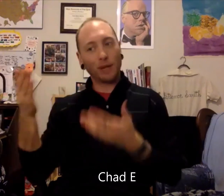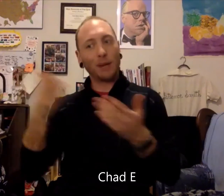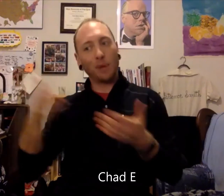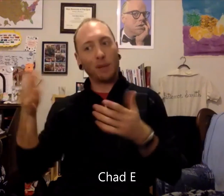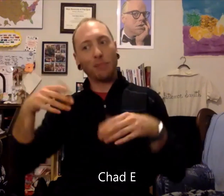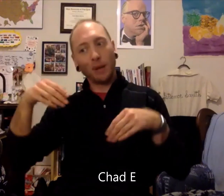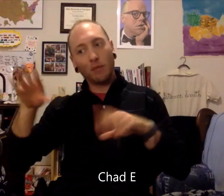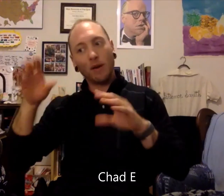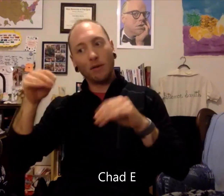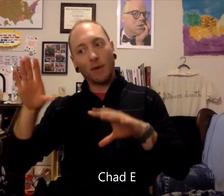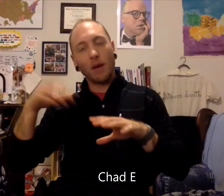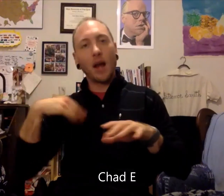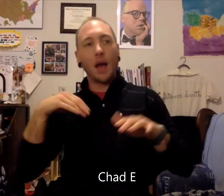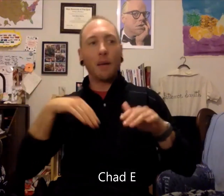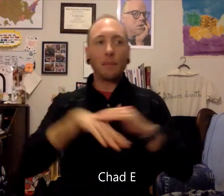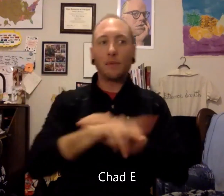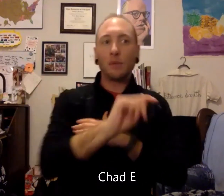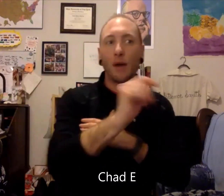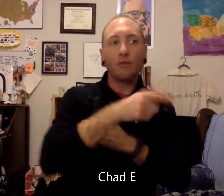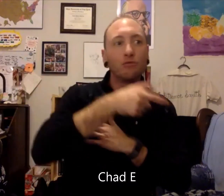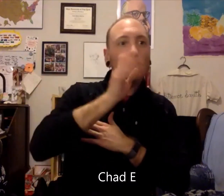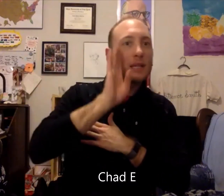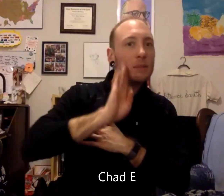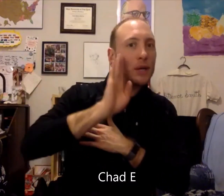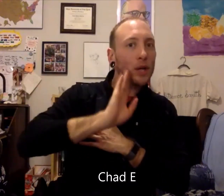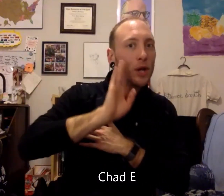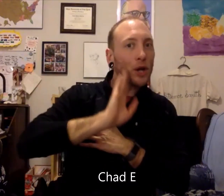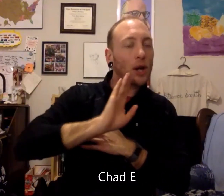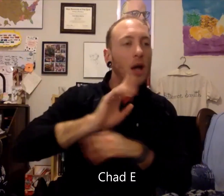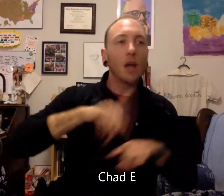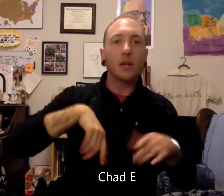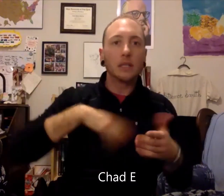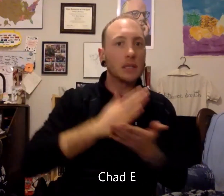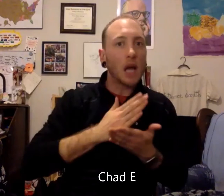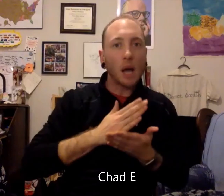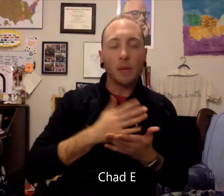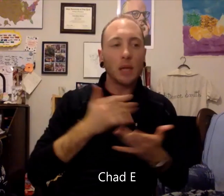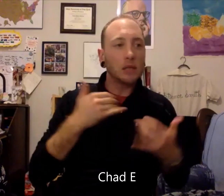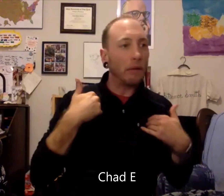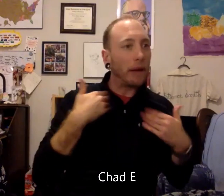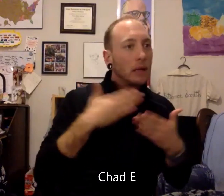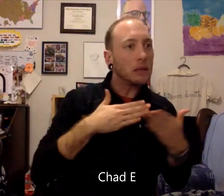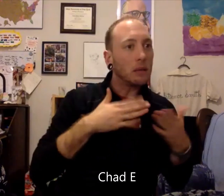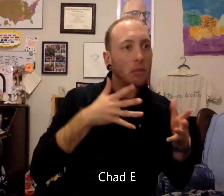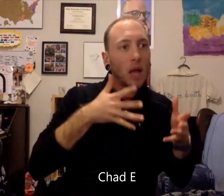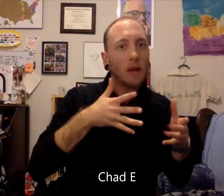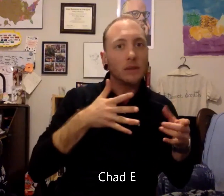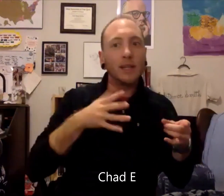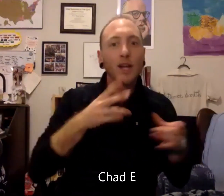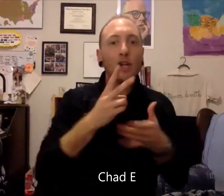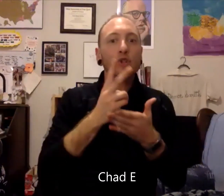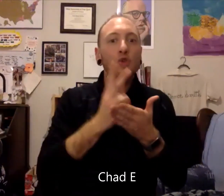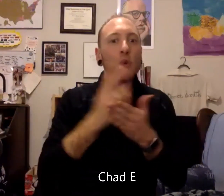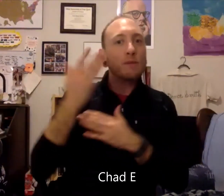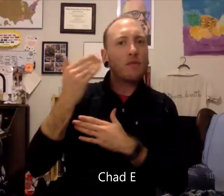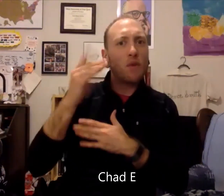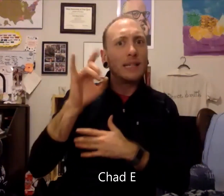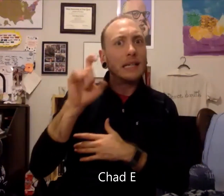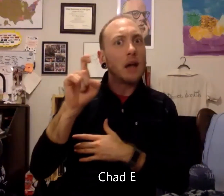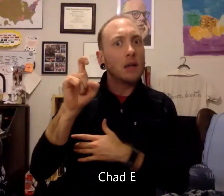drinking this beer because I did not have the power not to. 2 hours earlier I was in detox, and here I am, and that was like the low point